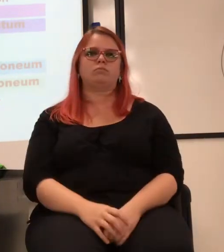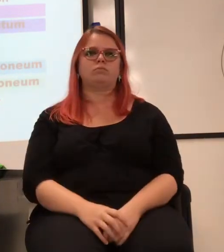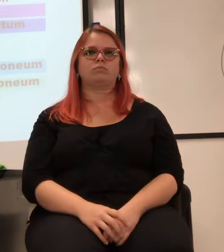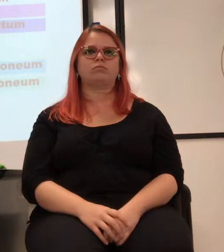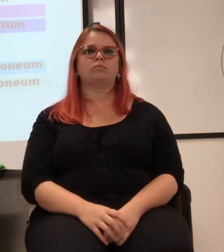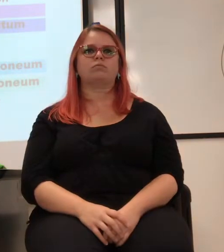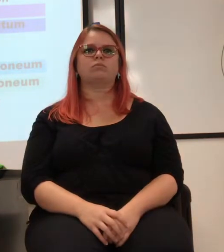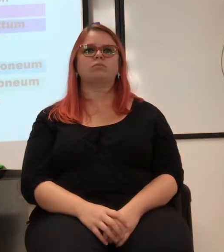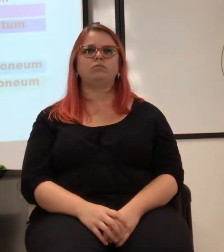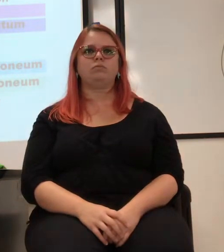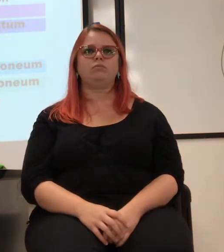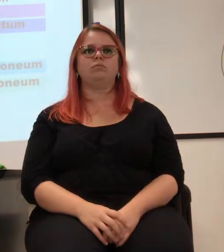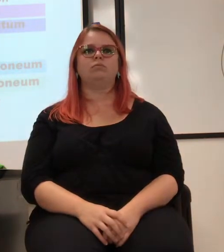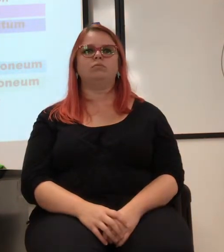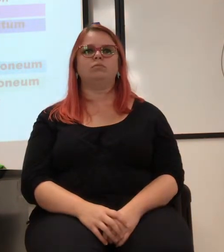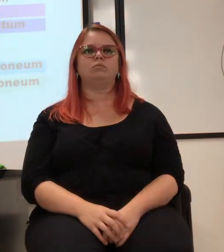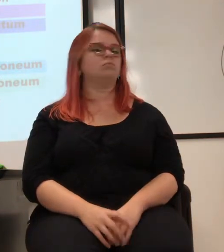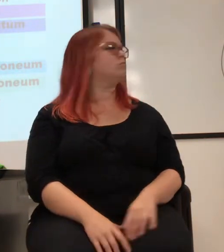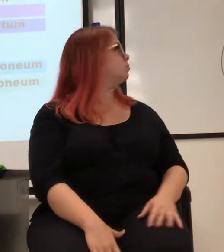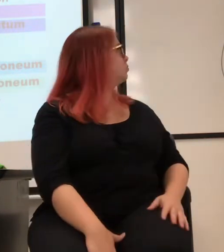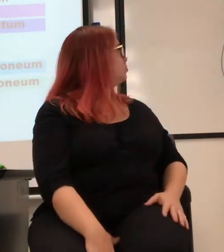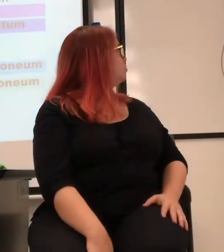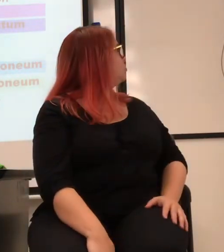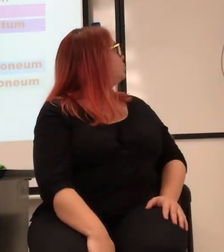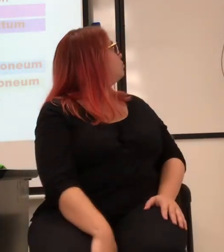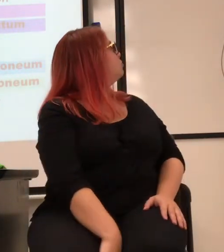And the same thing on this side. I'm going to shoot down